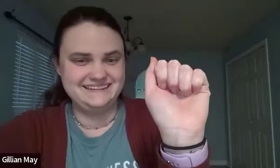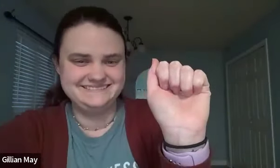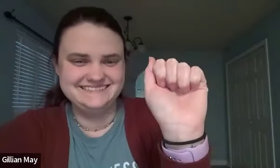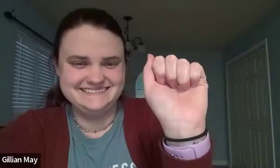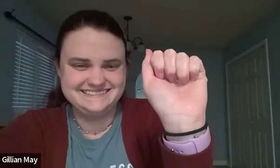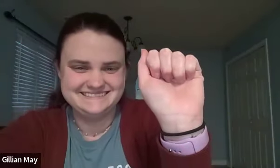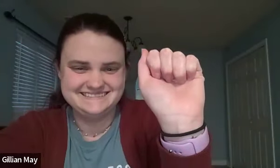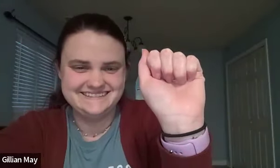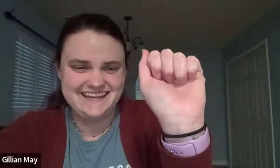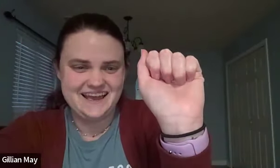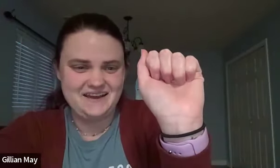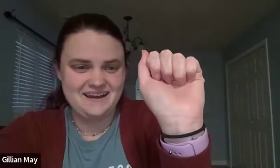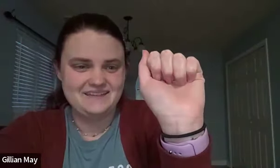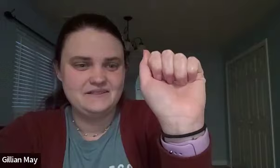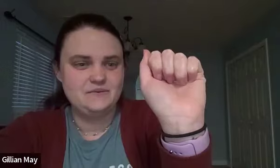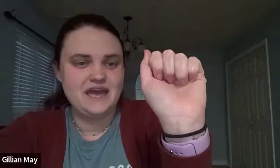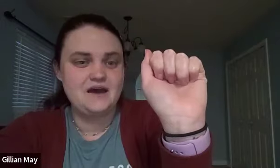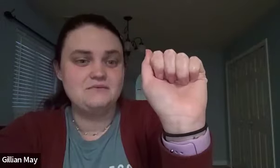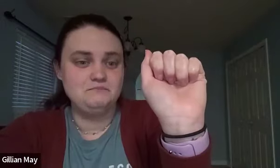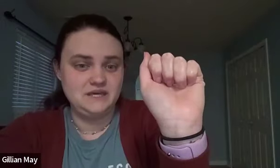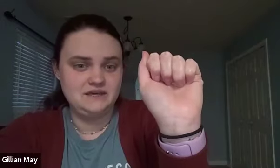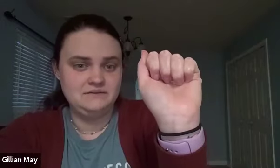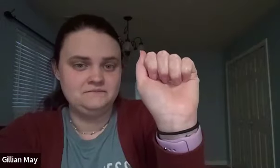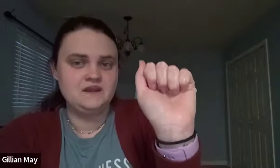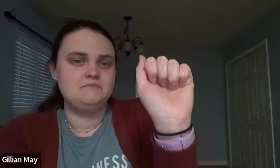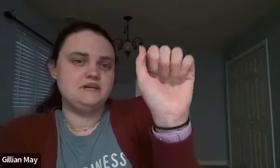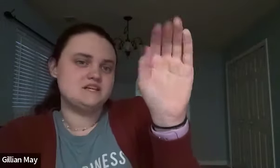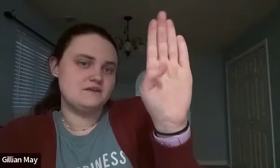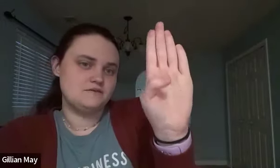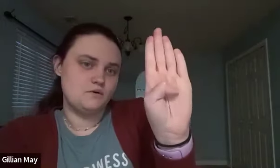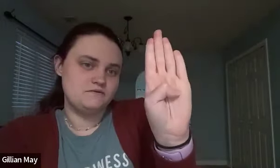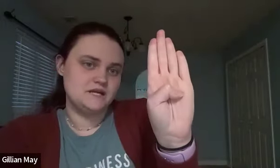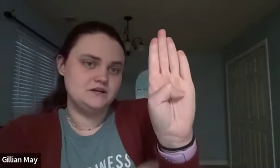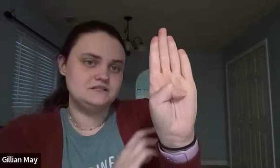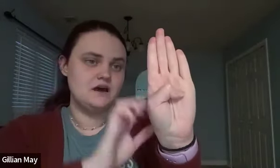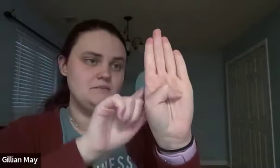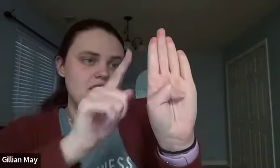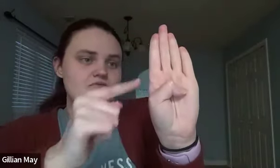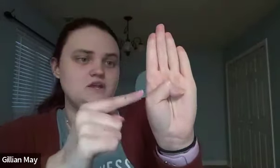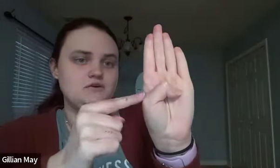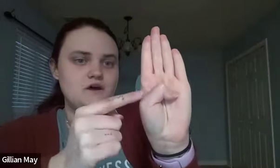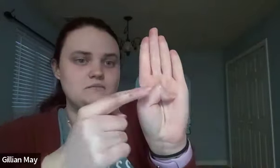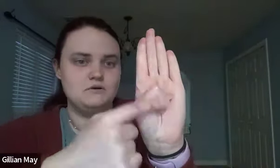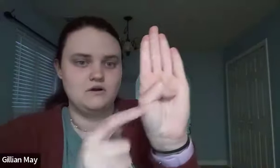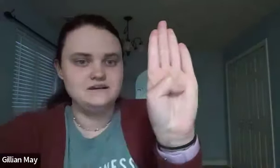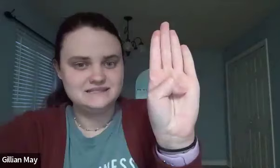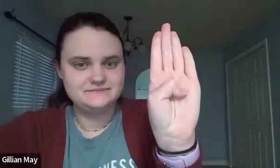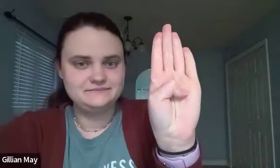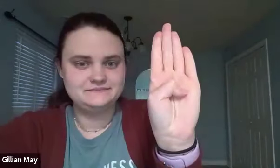A. All right. Then we have B. B is going to have your four fingers up and then your thumb go across.